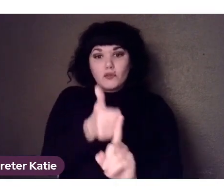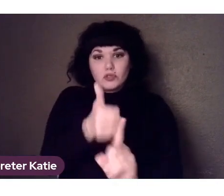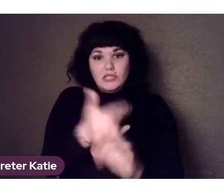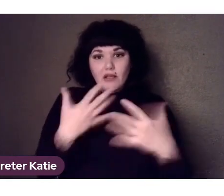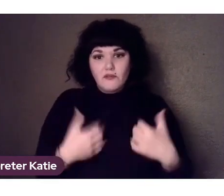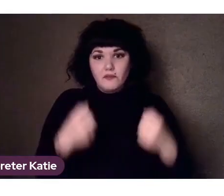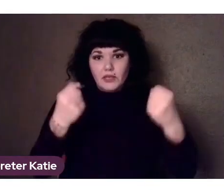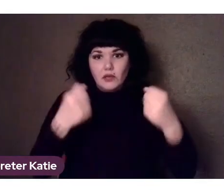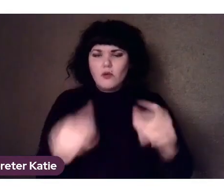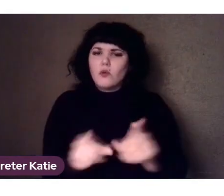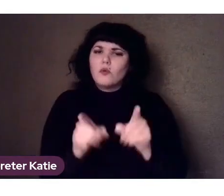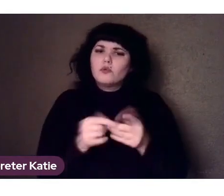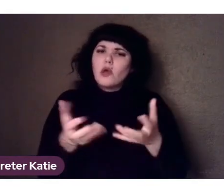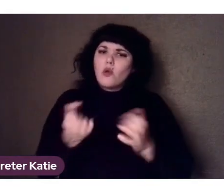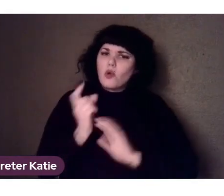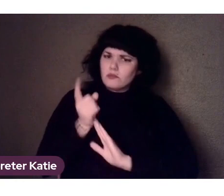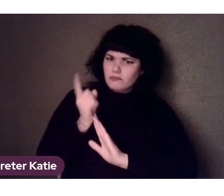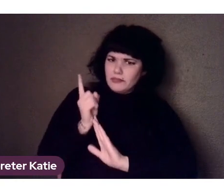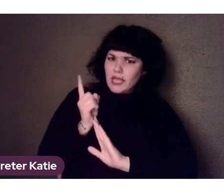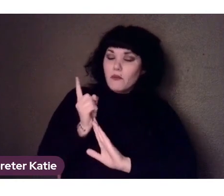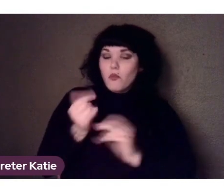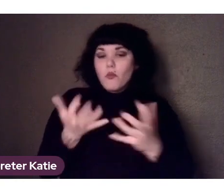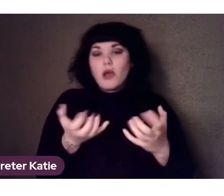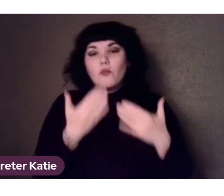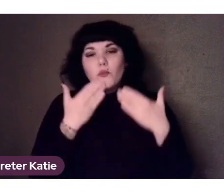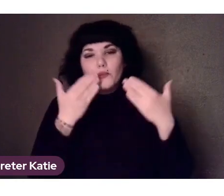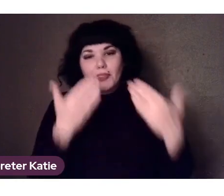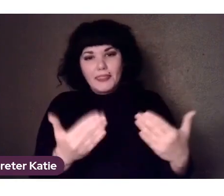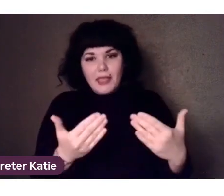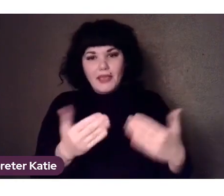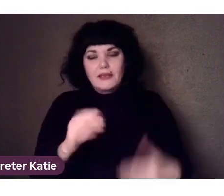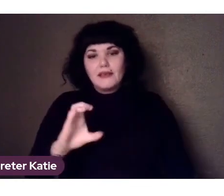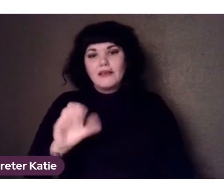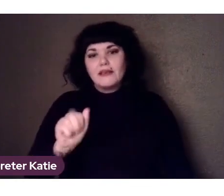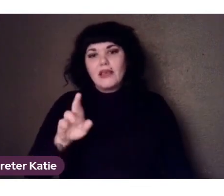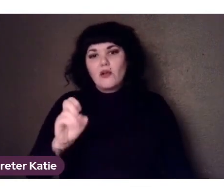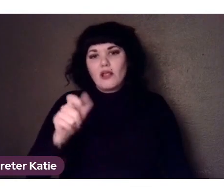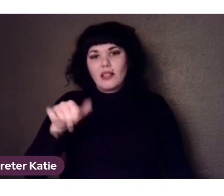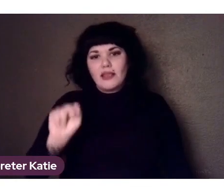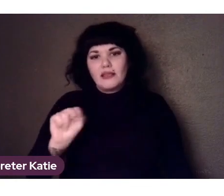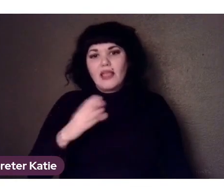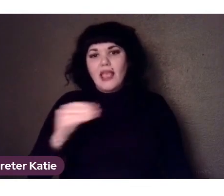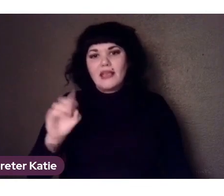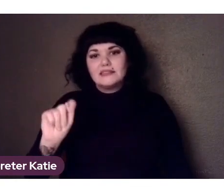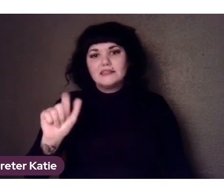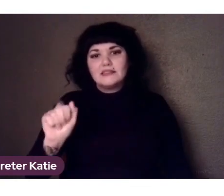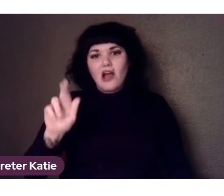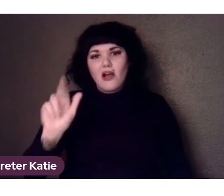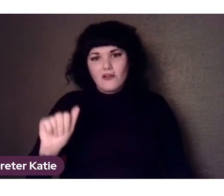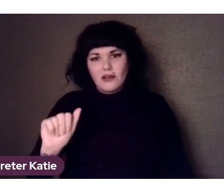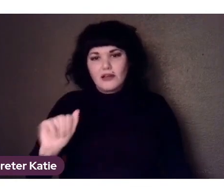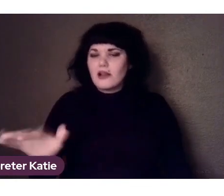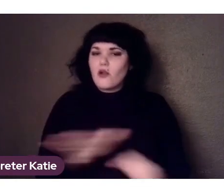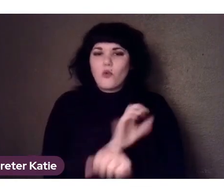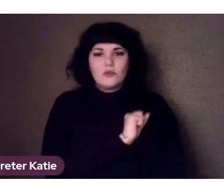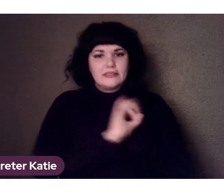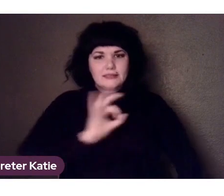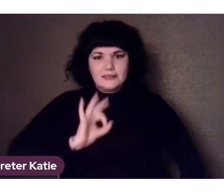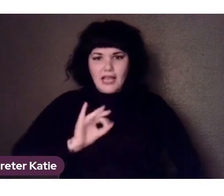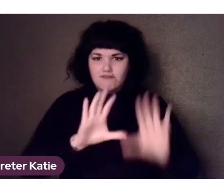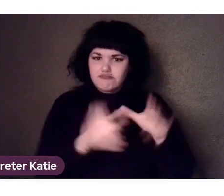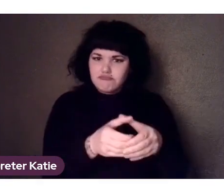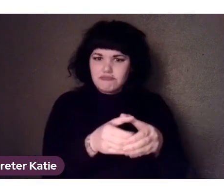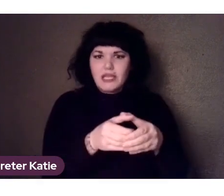want to take a moment to thank Carolyn and Tara and our entire staff team and